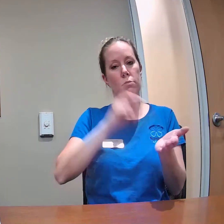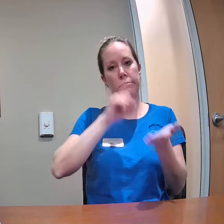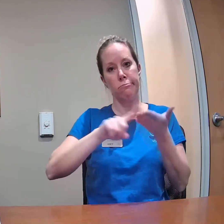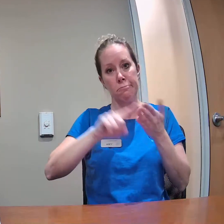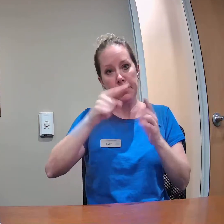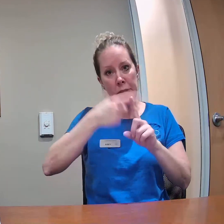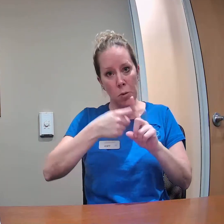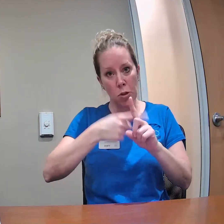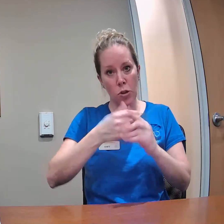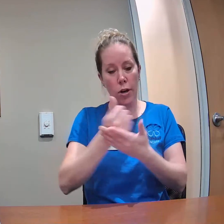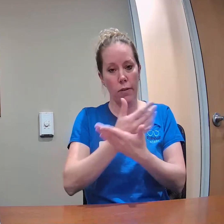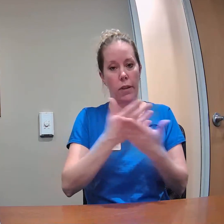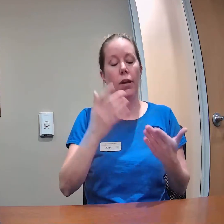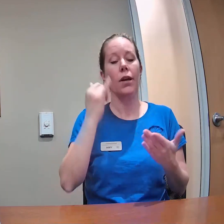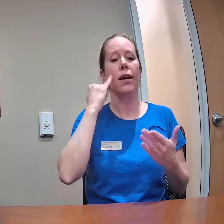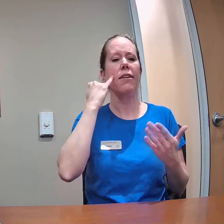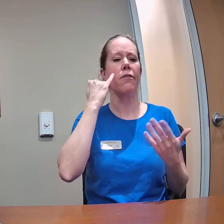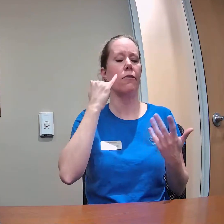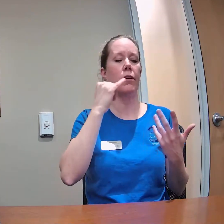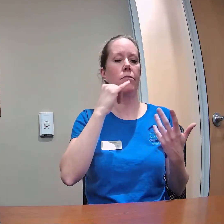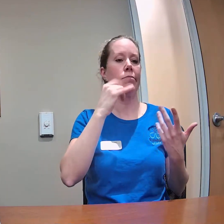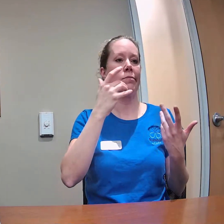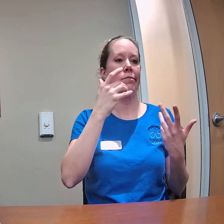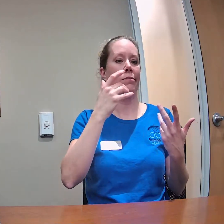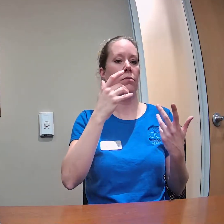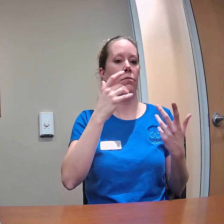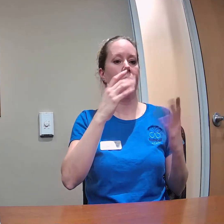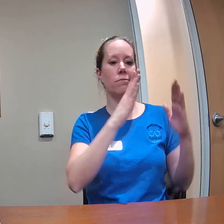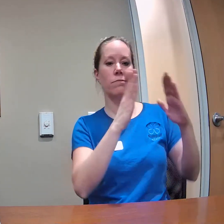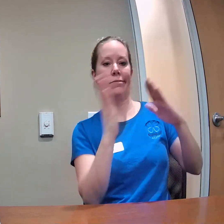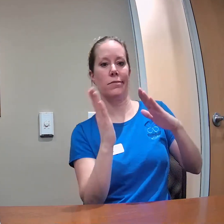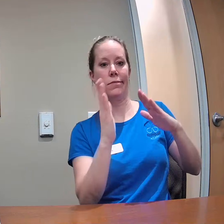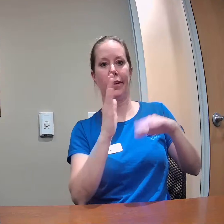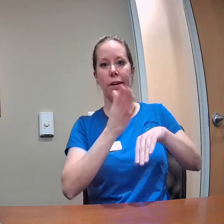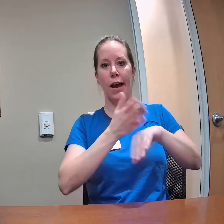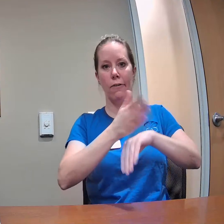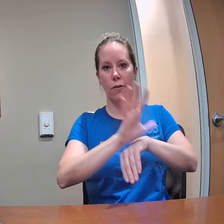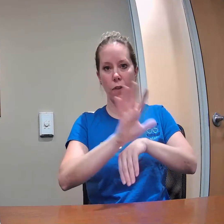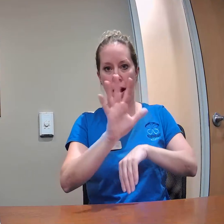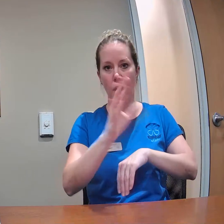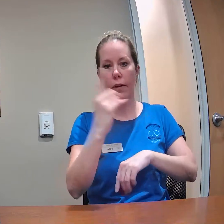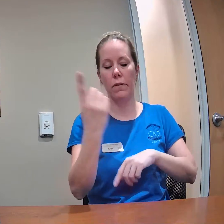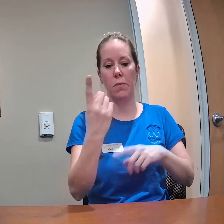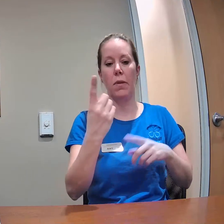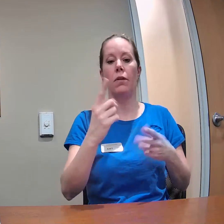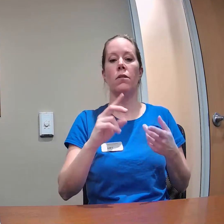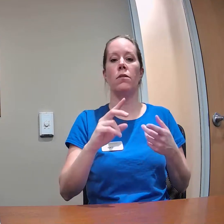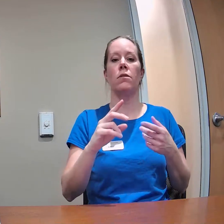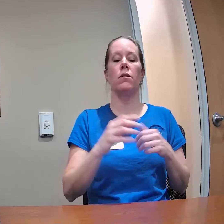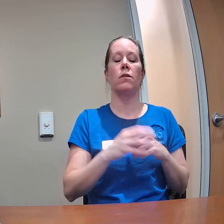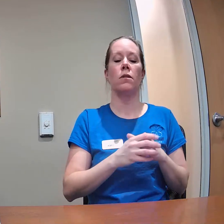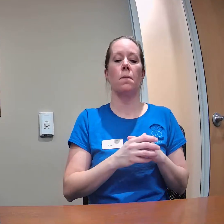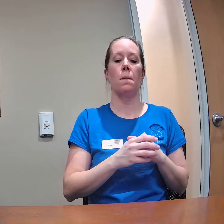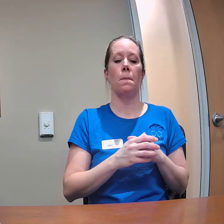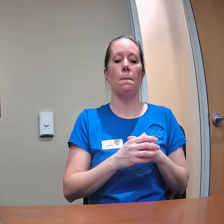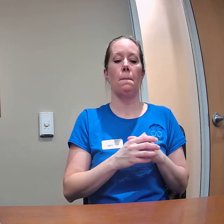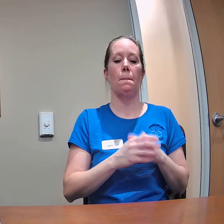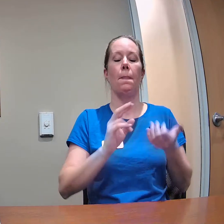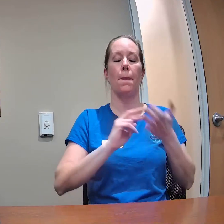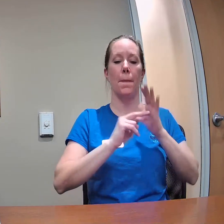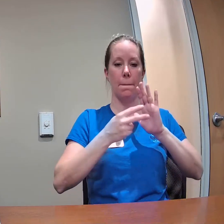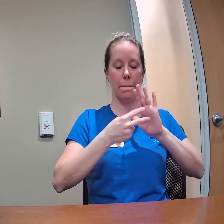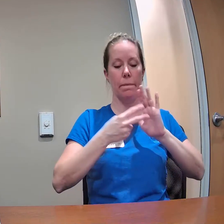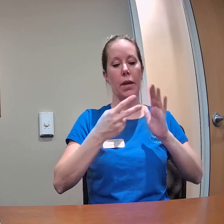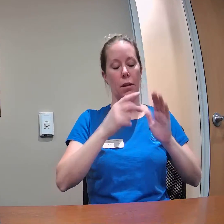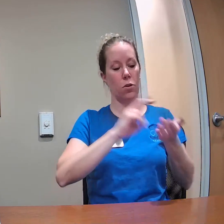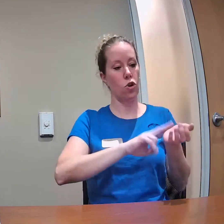is outside of the regular visiting hours. Please understand that it is not always possible to have registered nursing staff to leave